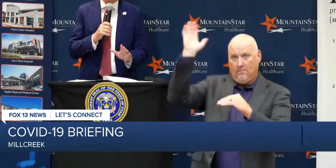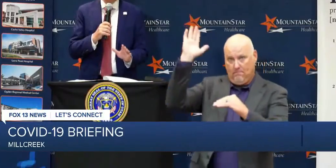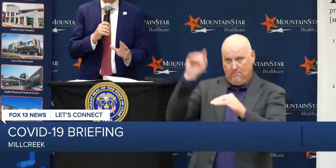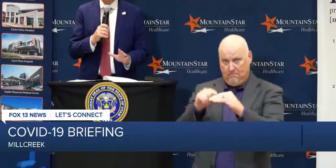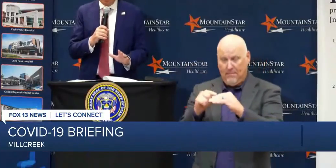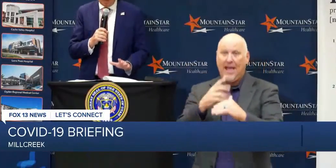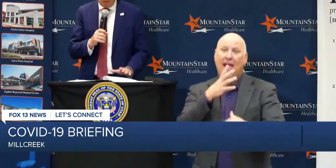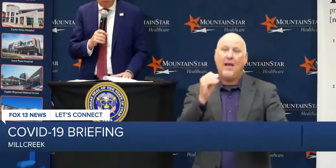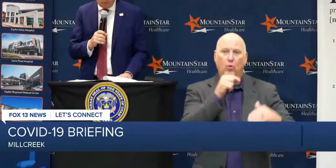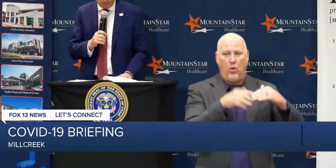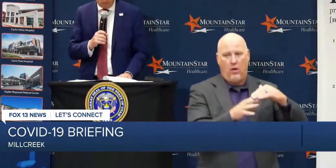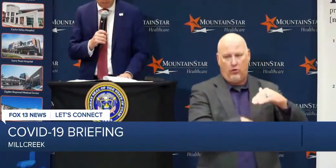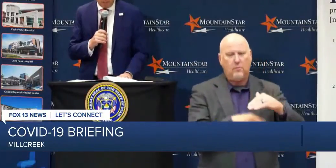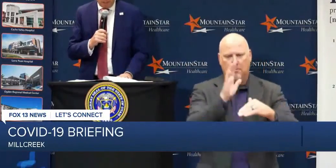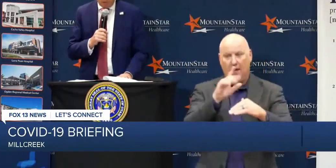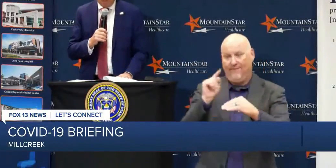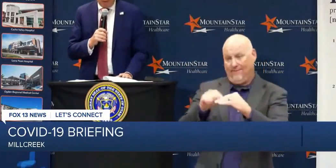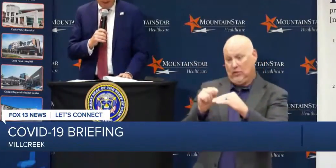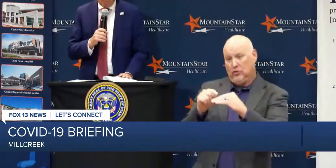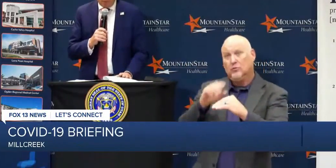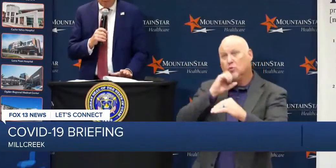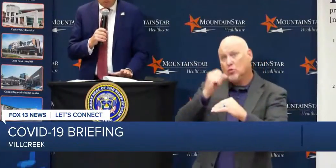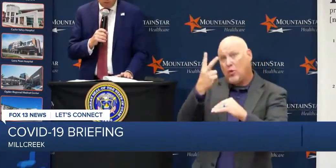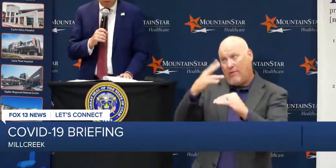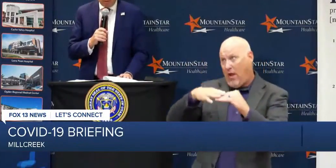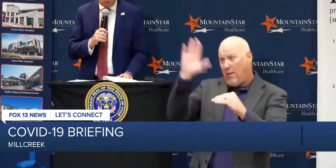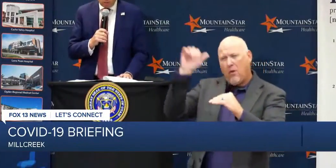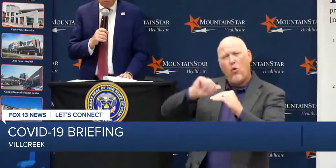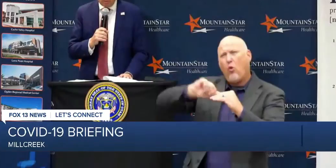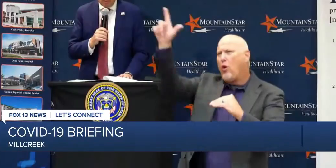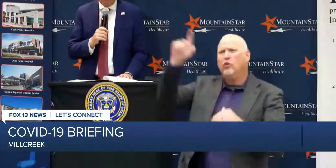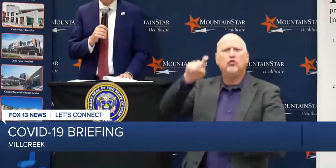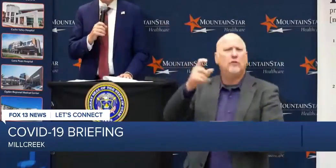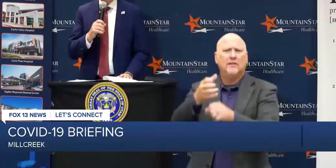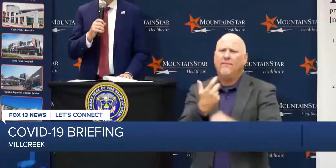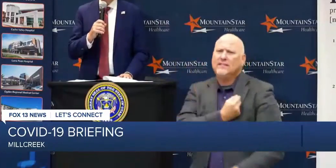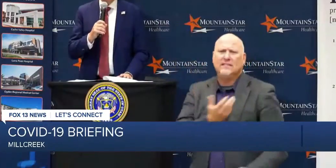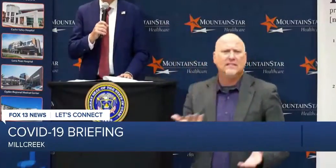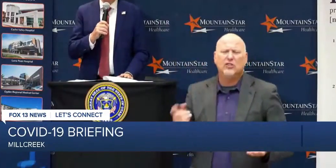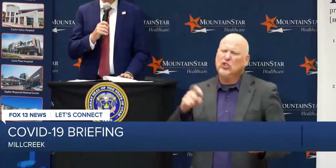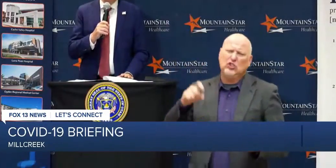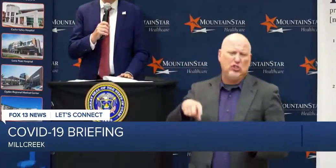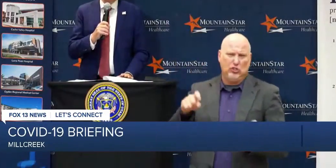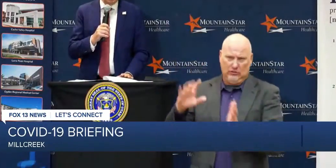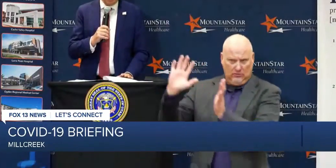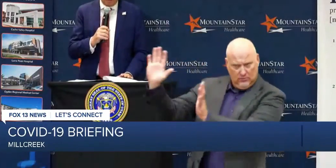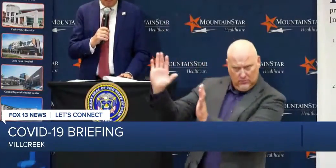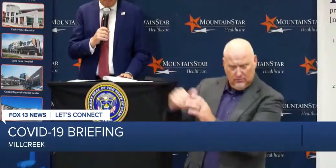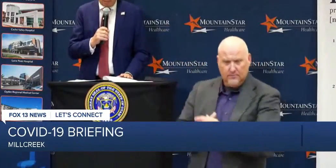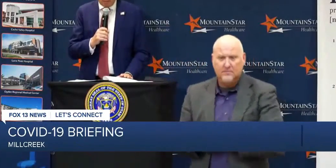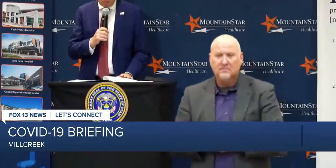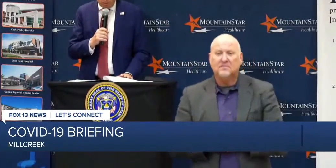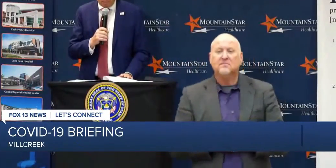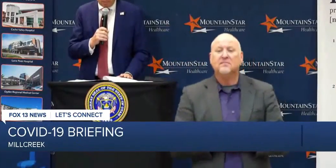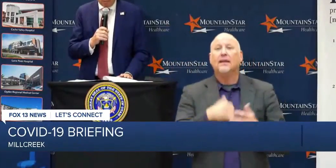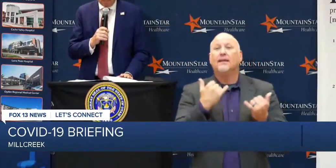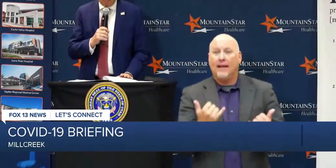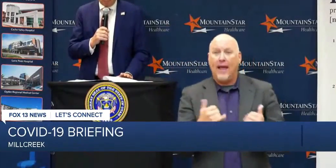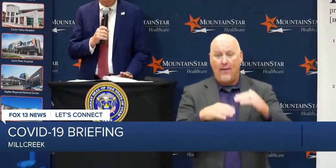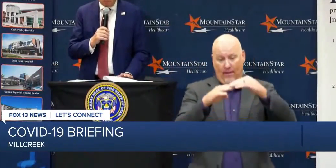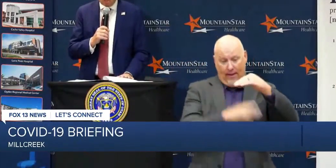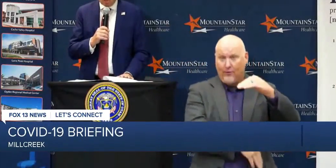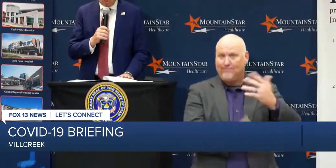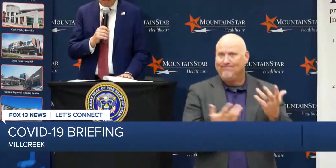is possible that they will get COVID this year. When the outbreaks start in schools again, there will very likely be